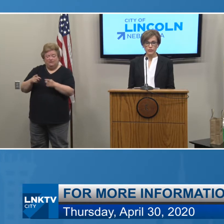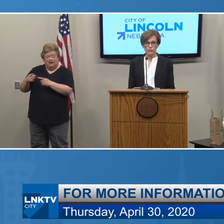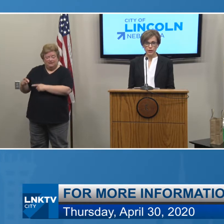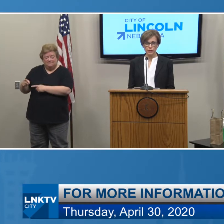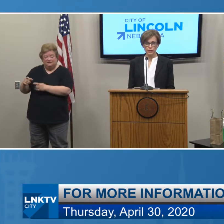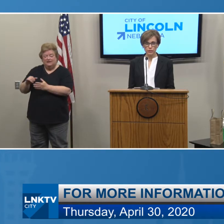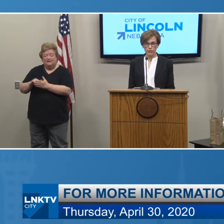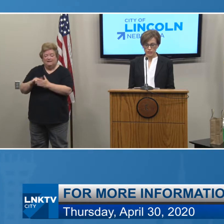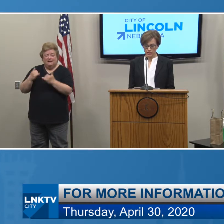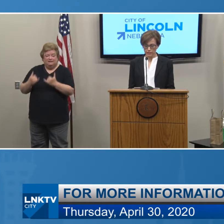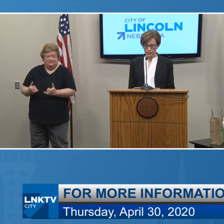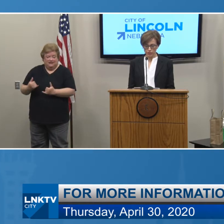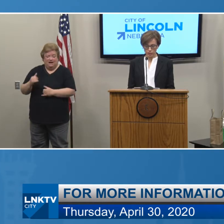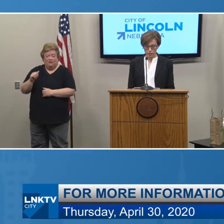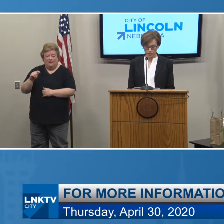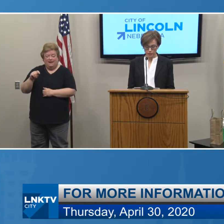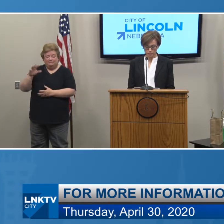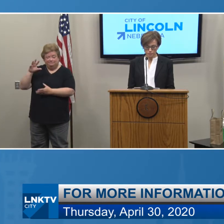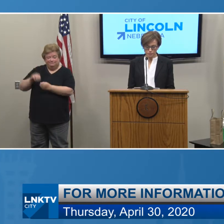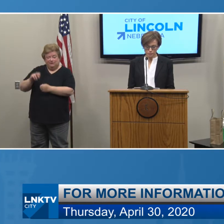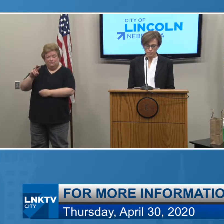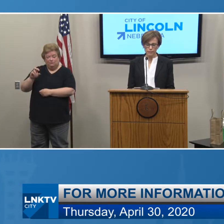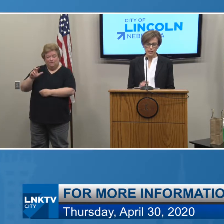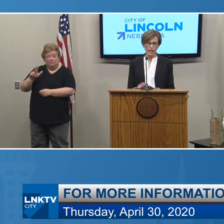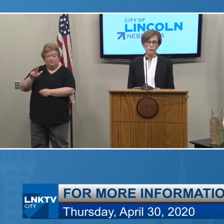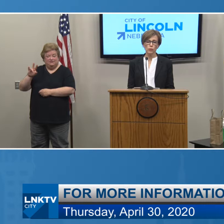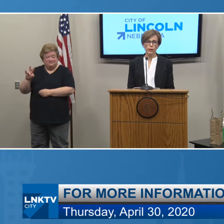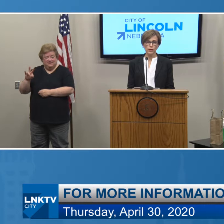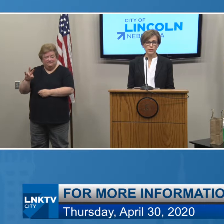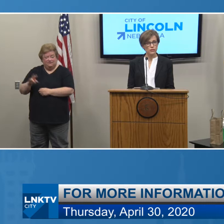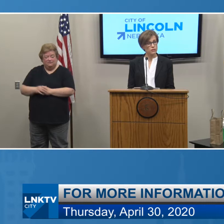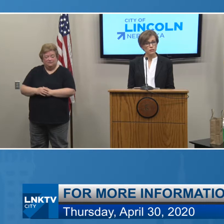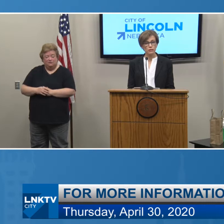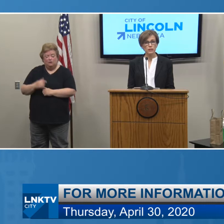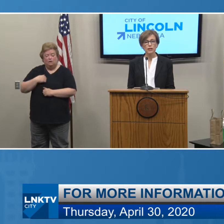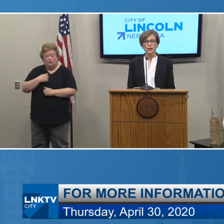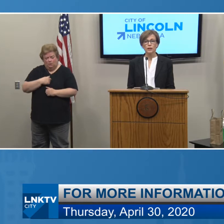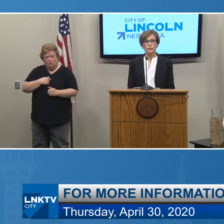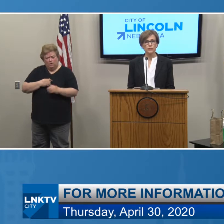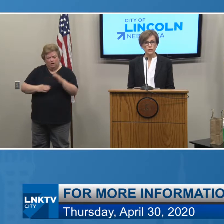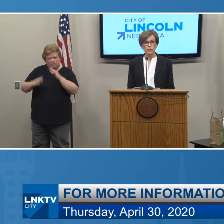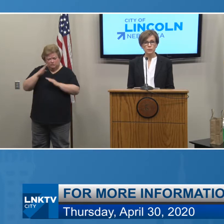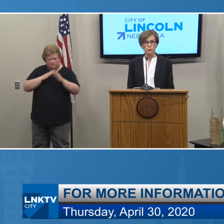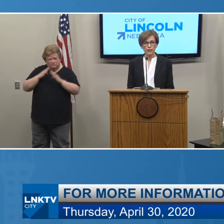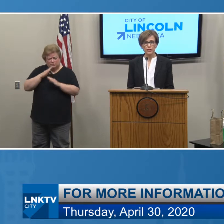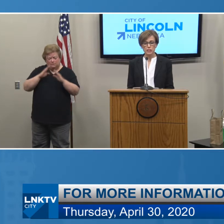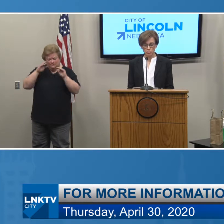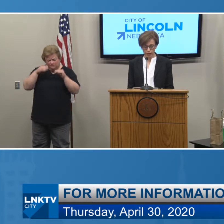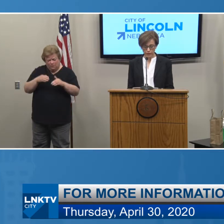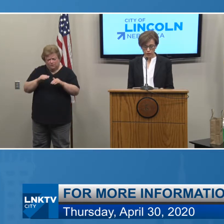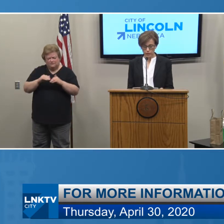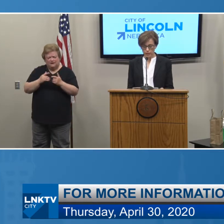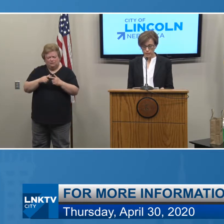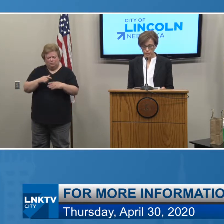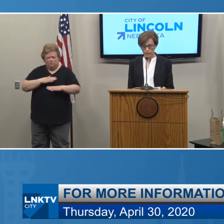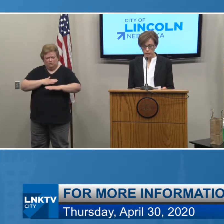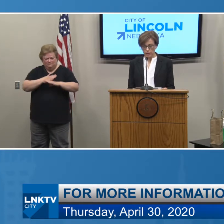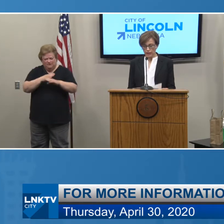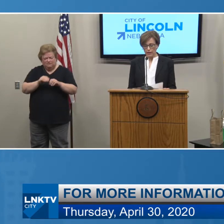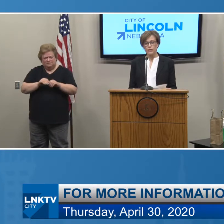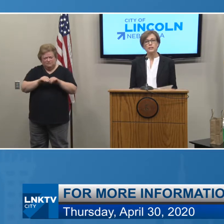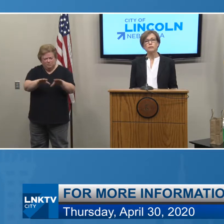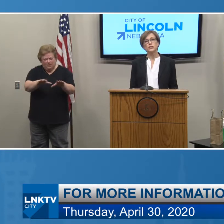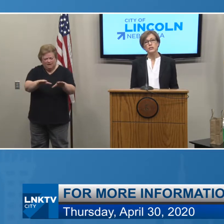now at 237 for our community. And again, while we are concerned and we're focused on preventing the spread of